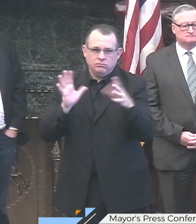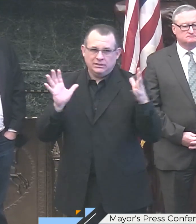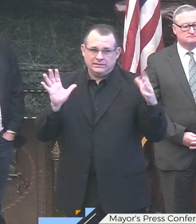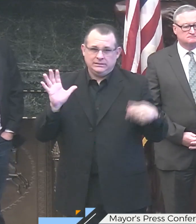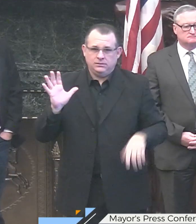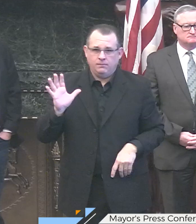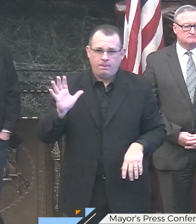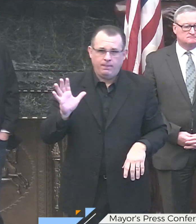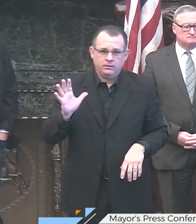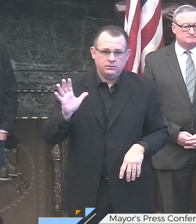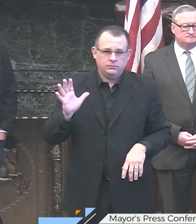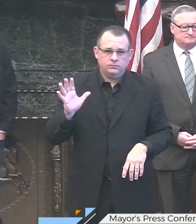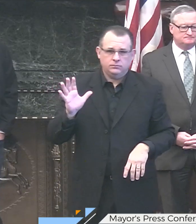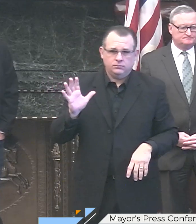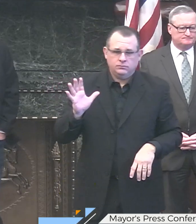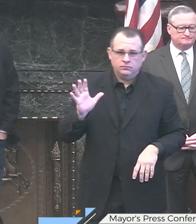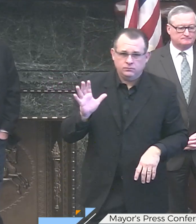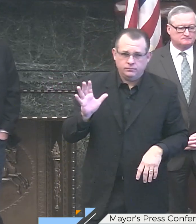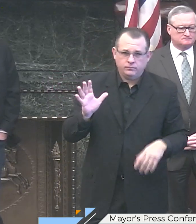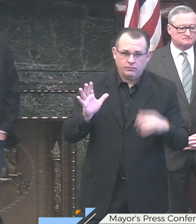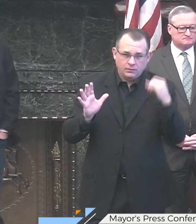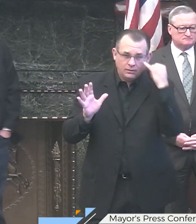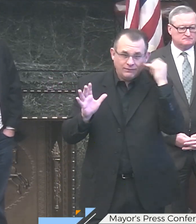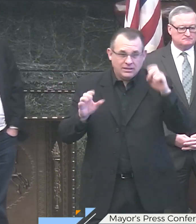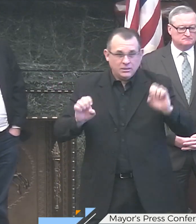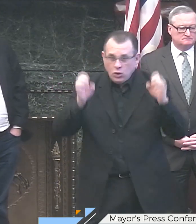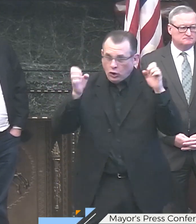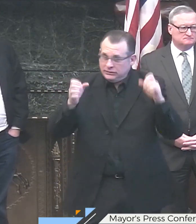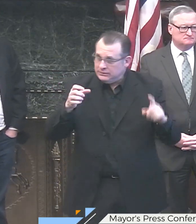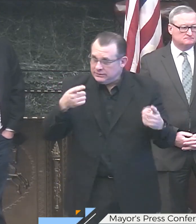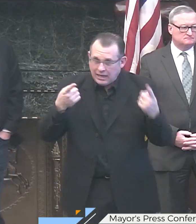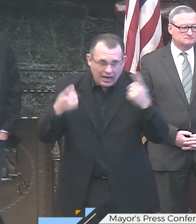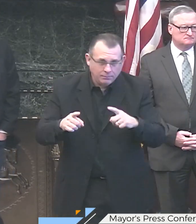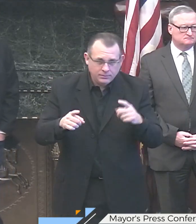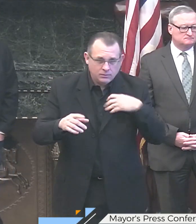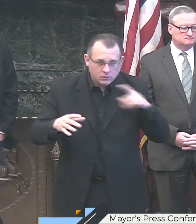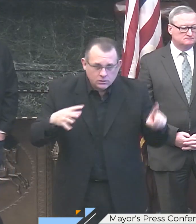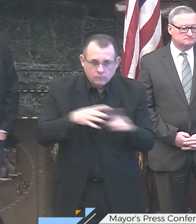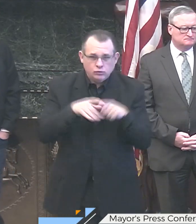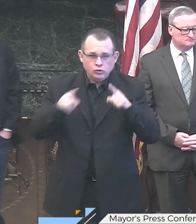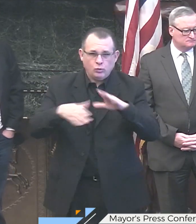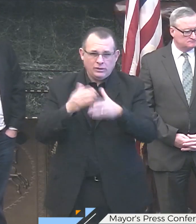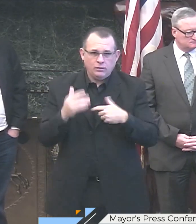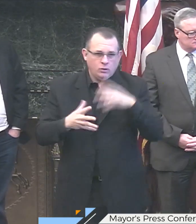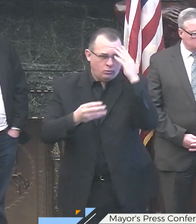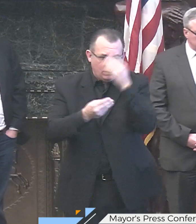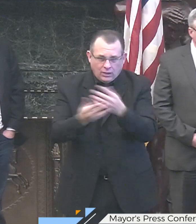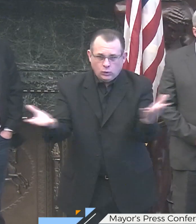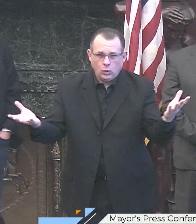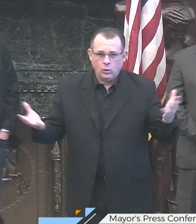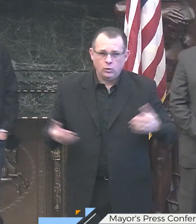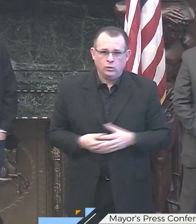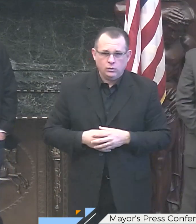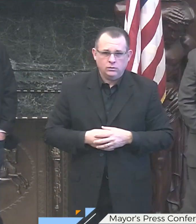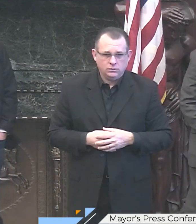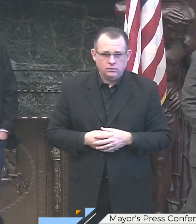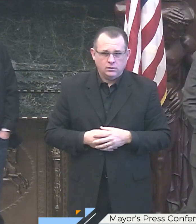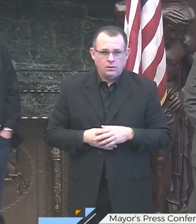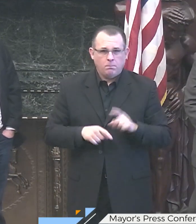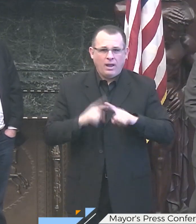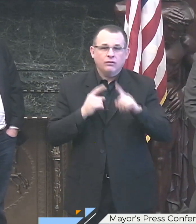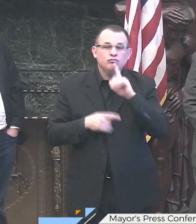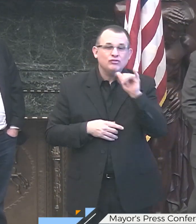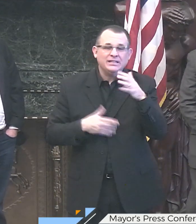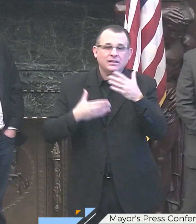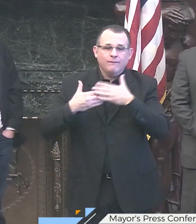briefing on a weekend day, we will let you know. But otherwise, we will resume these daily briefings on